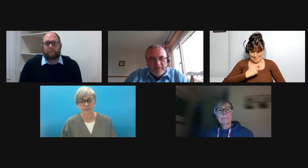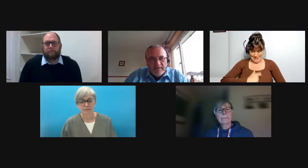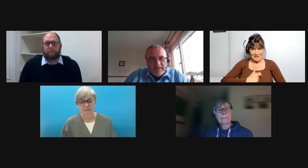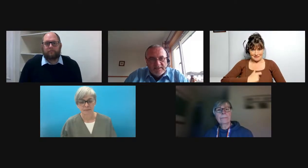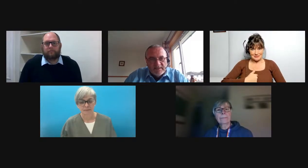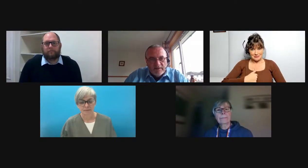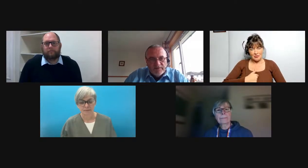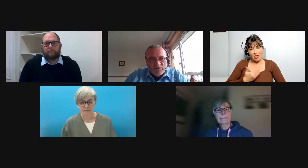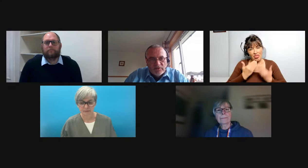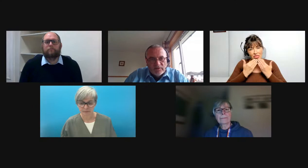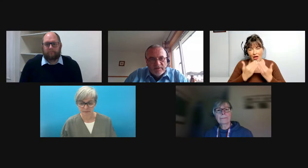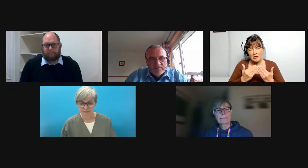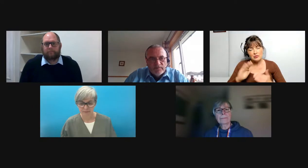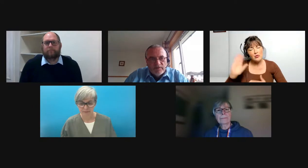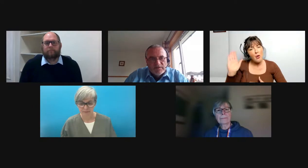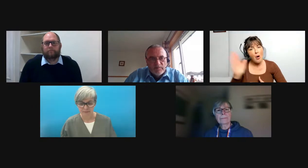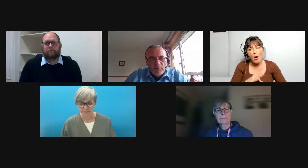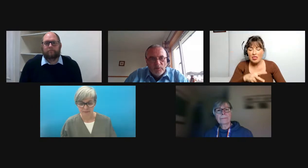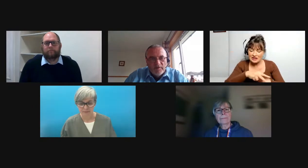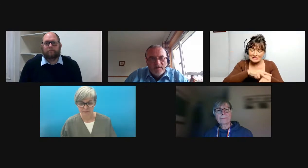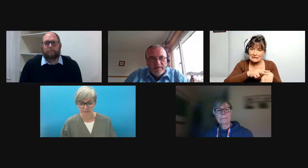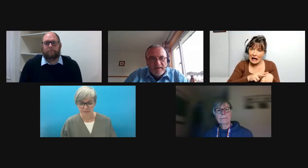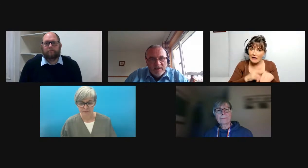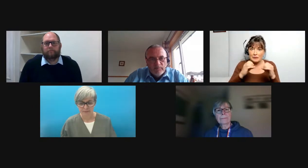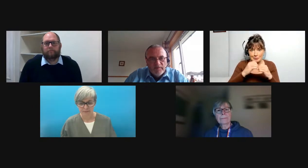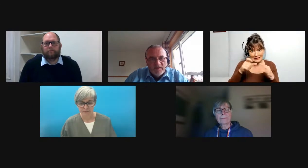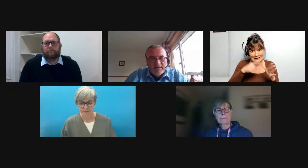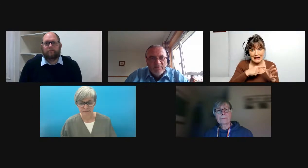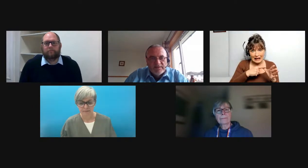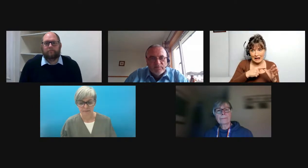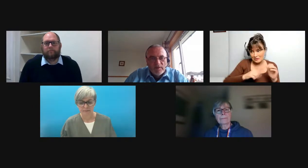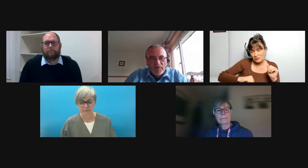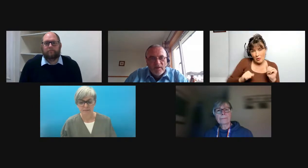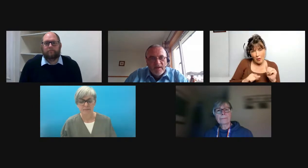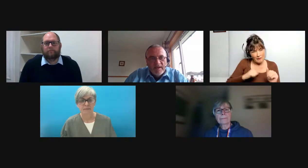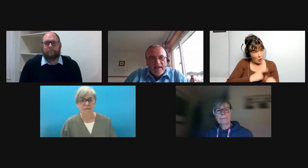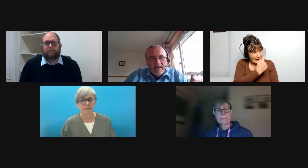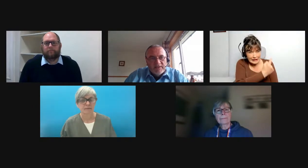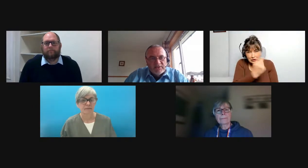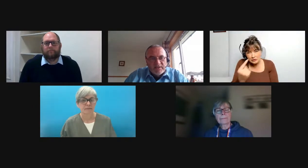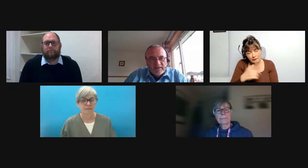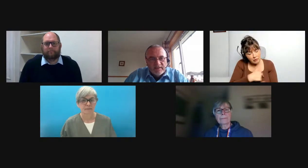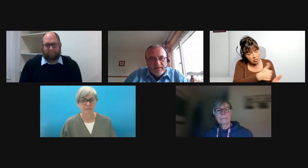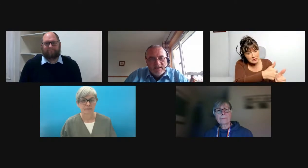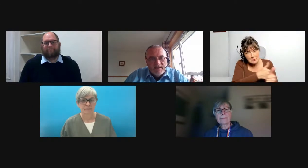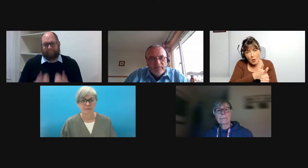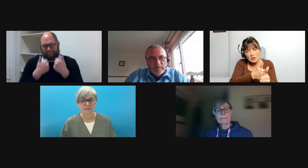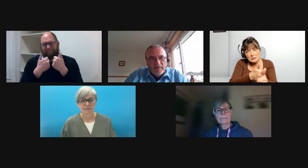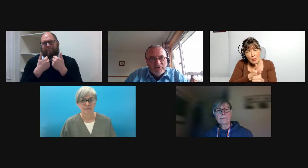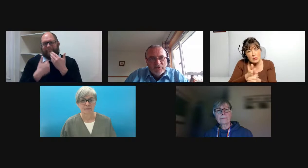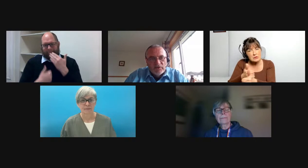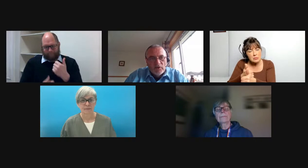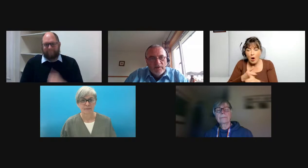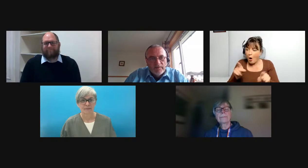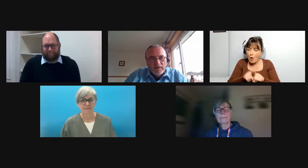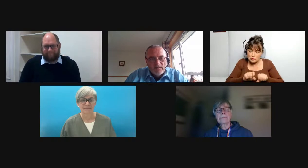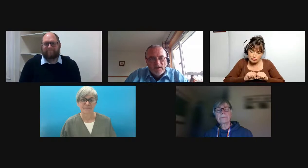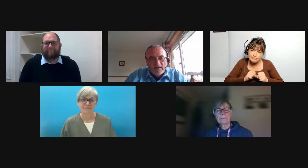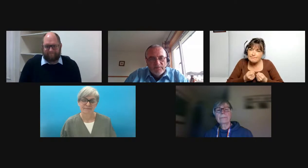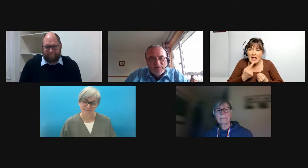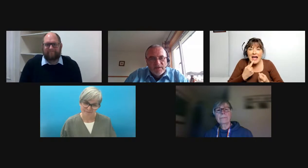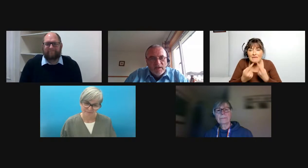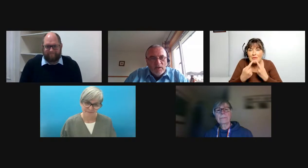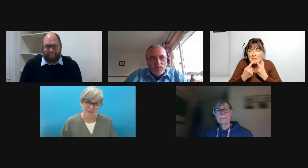the BDA staff in Scotland for the support that they have provided us with in circulating information on the